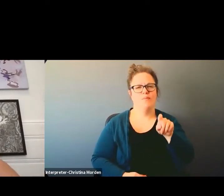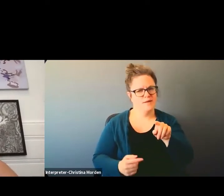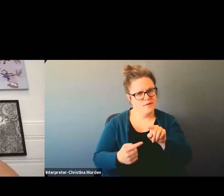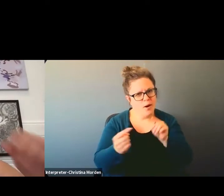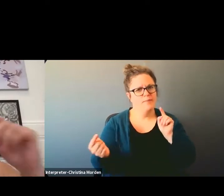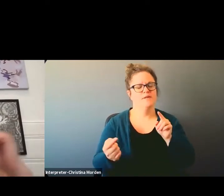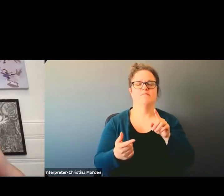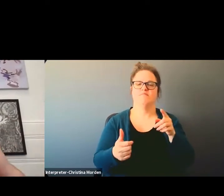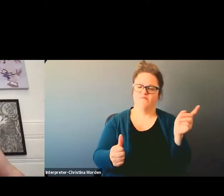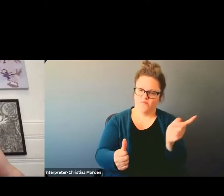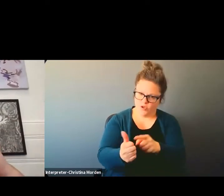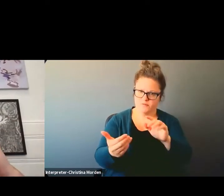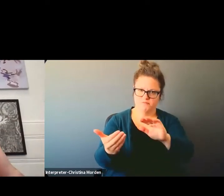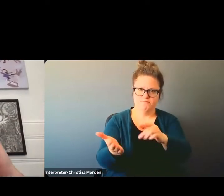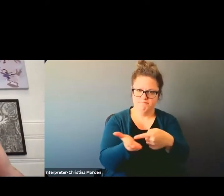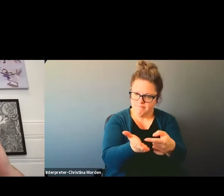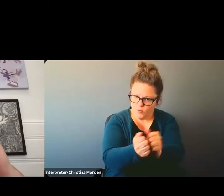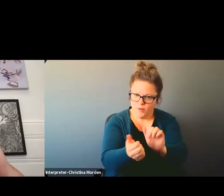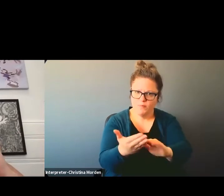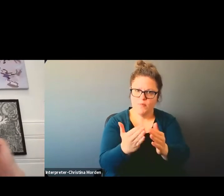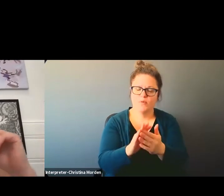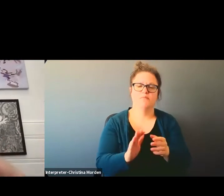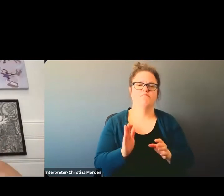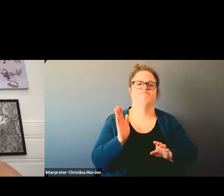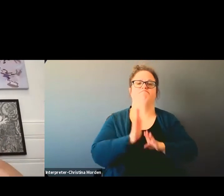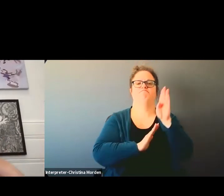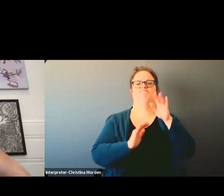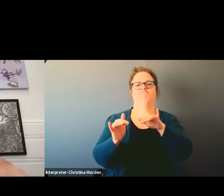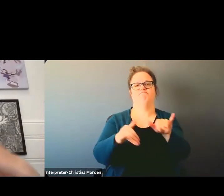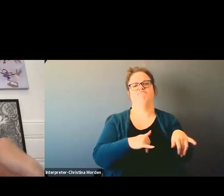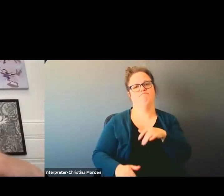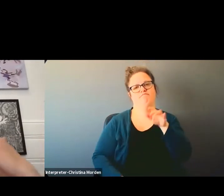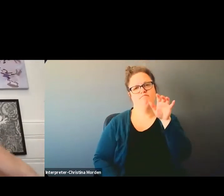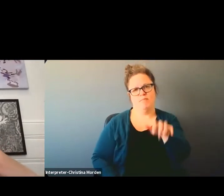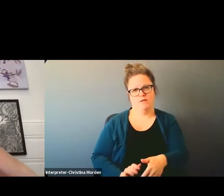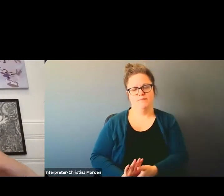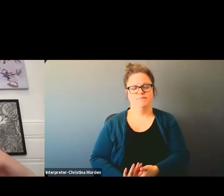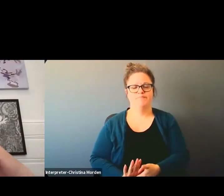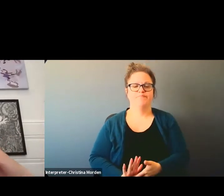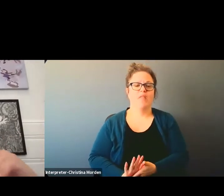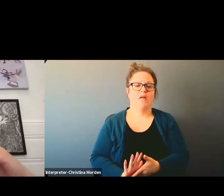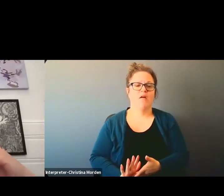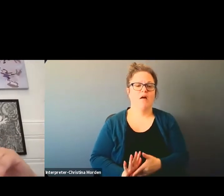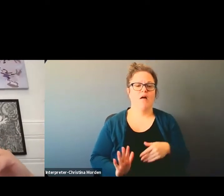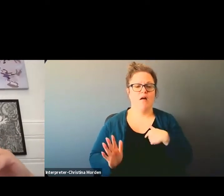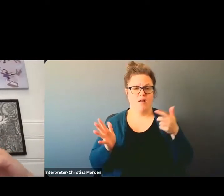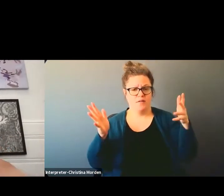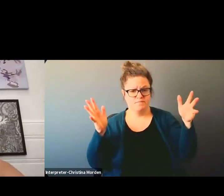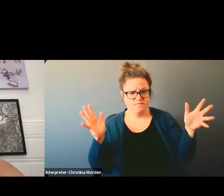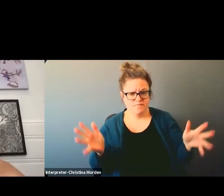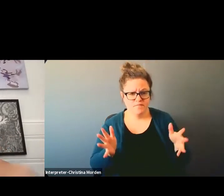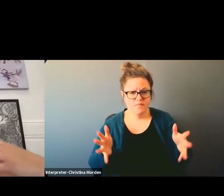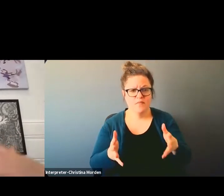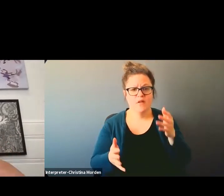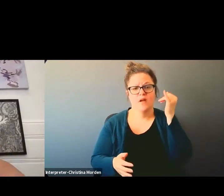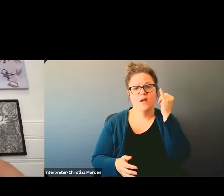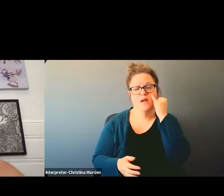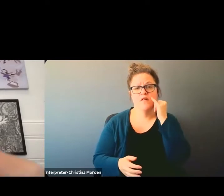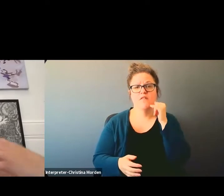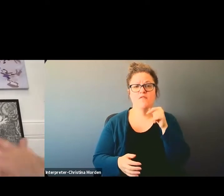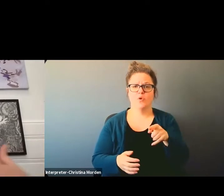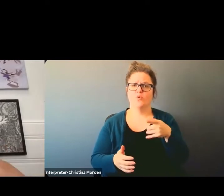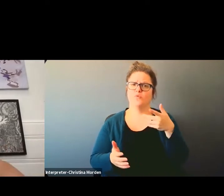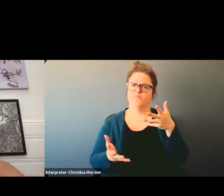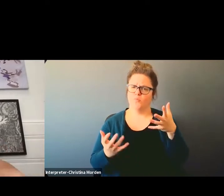not acceptable in these days anymore. Therefore, I really urge everyone who is interested in creating a more